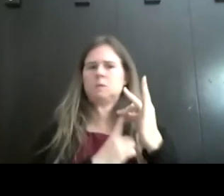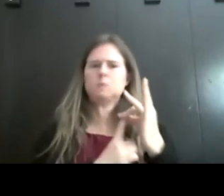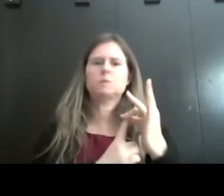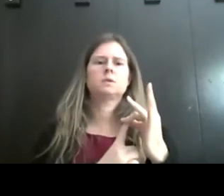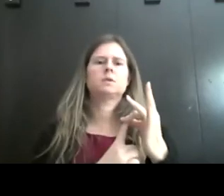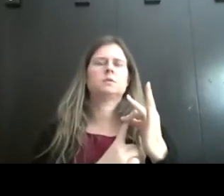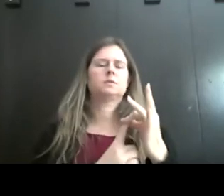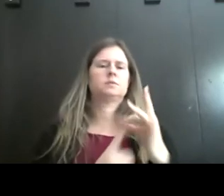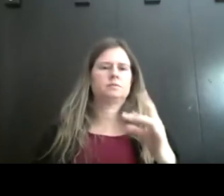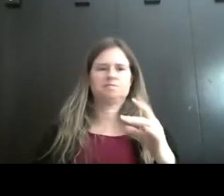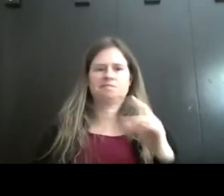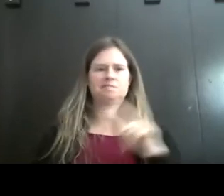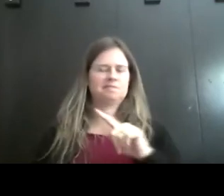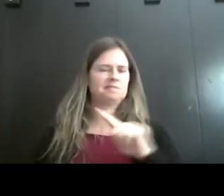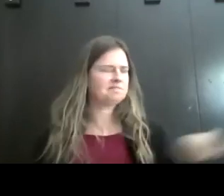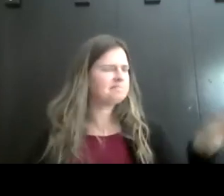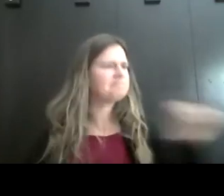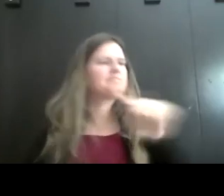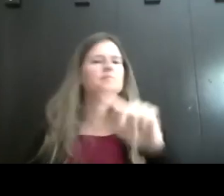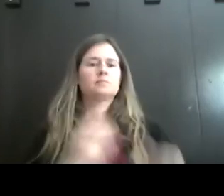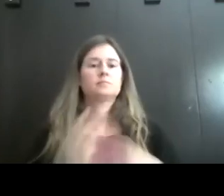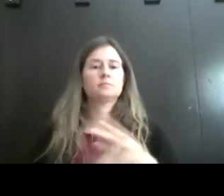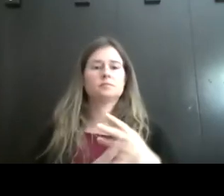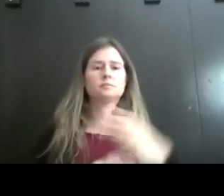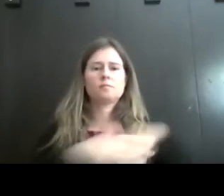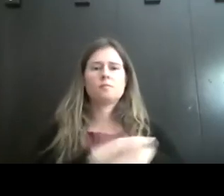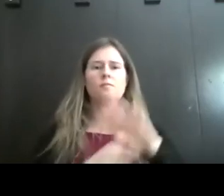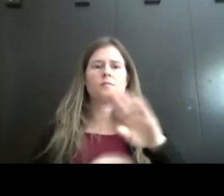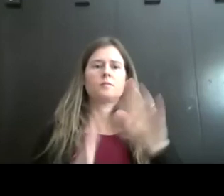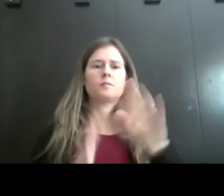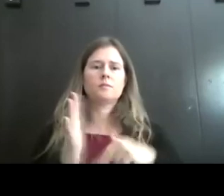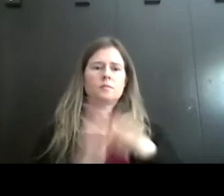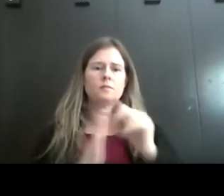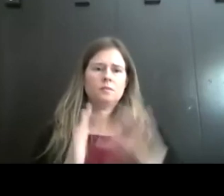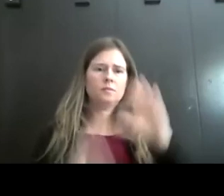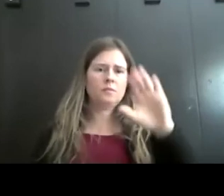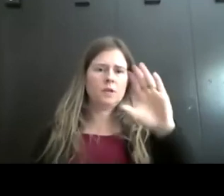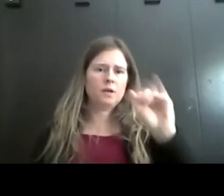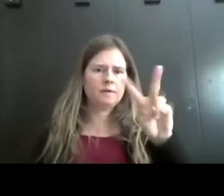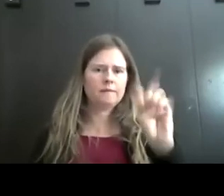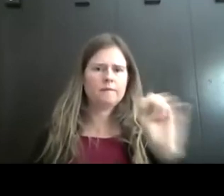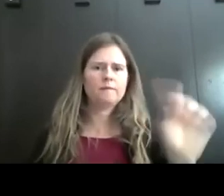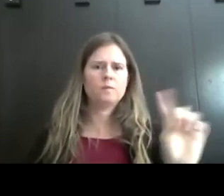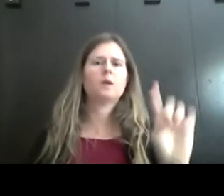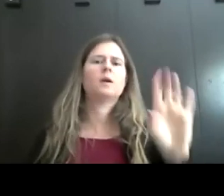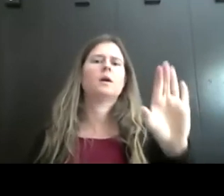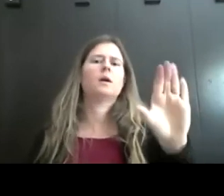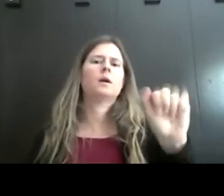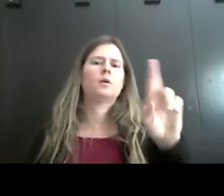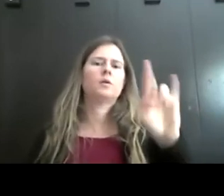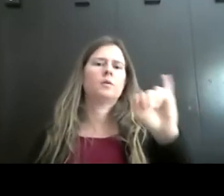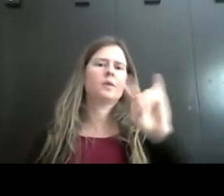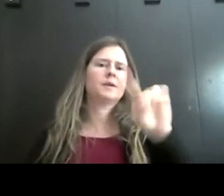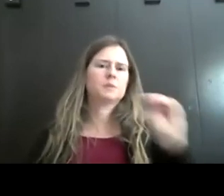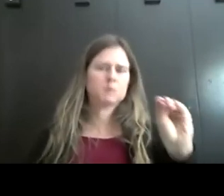in the world. Any of you that have the opportunity to go to Painted Cave or to Painted Rock out in the Carrizo, that's some of the most spectacular rock art